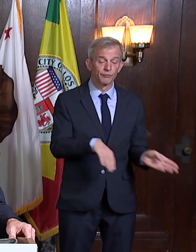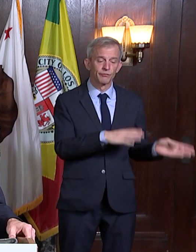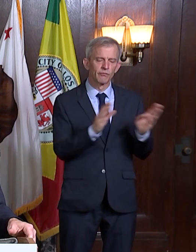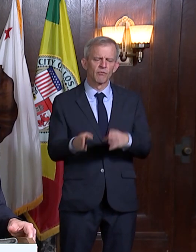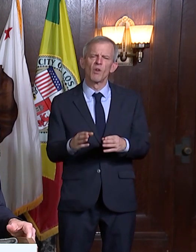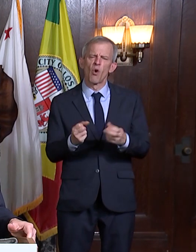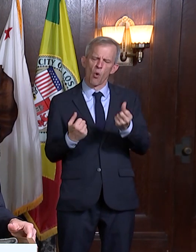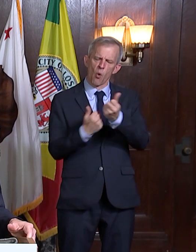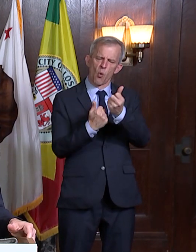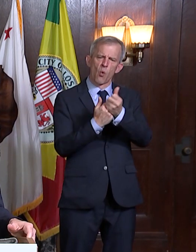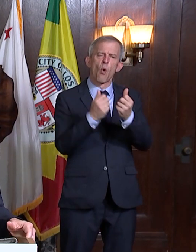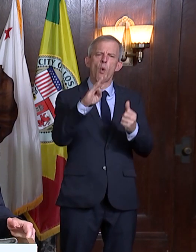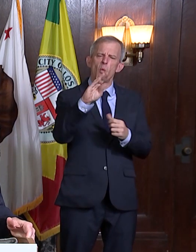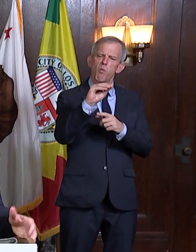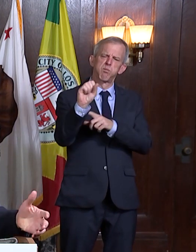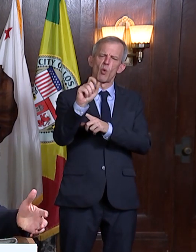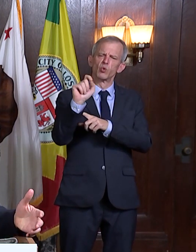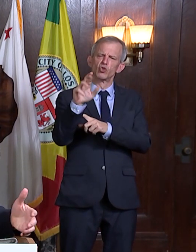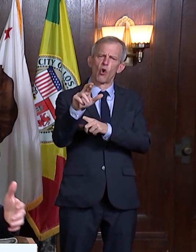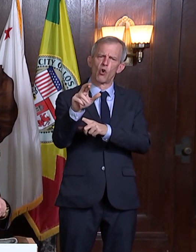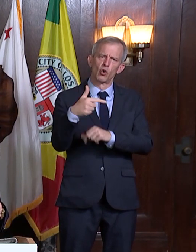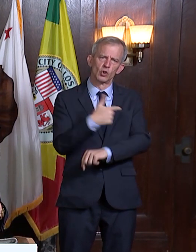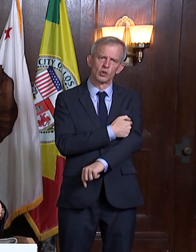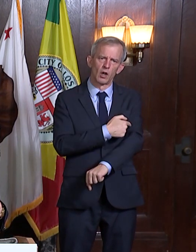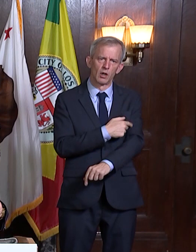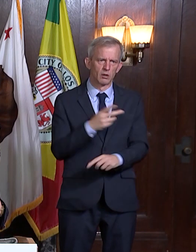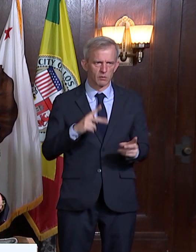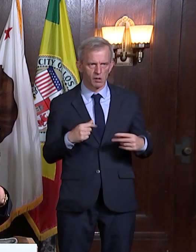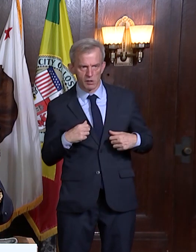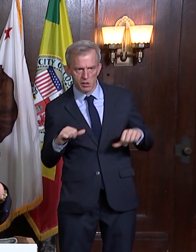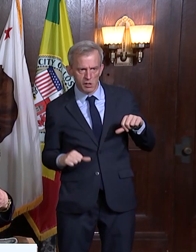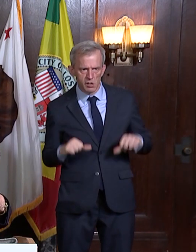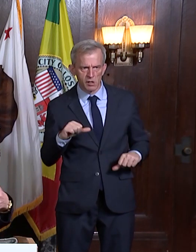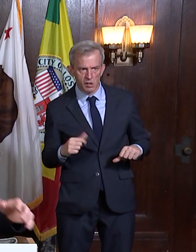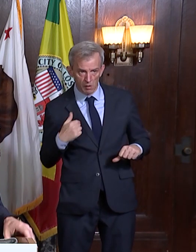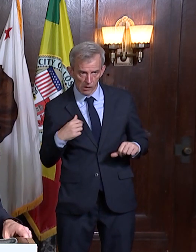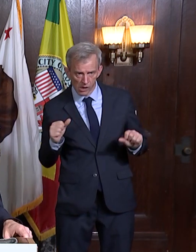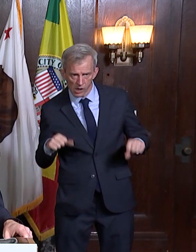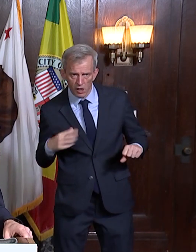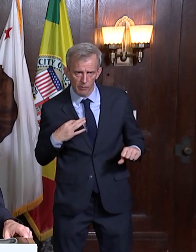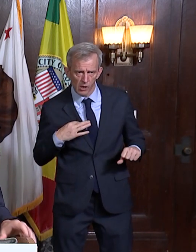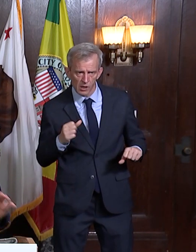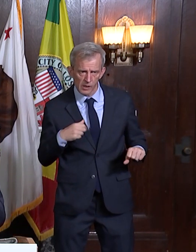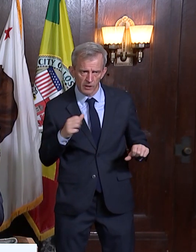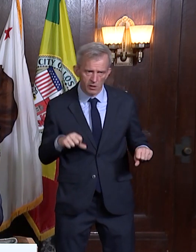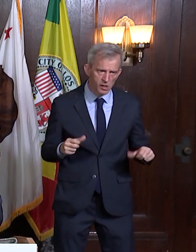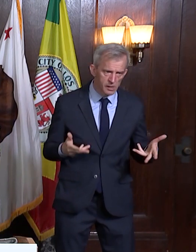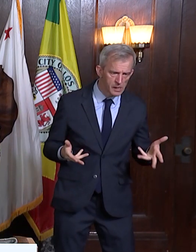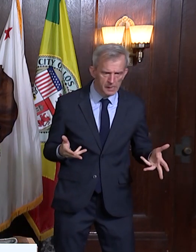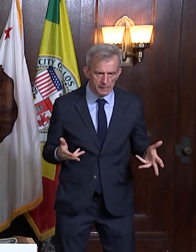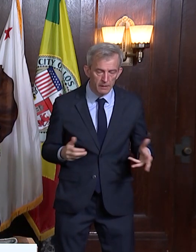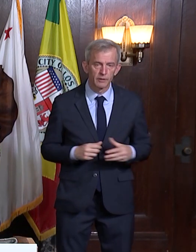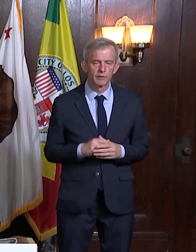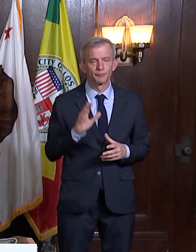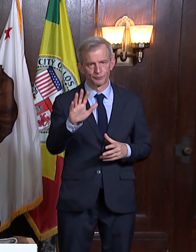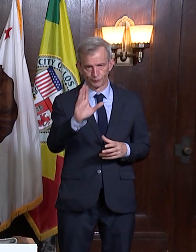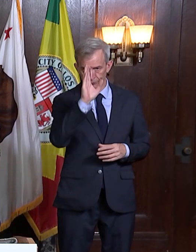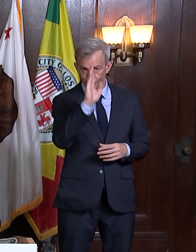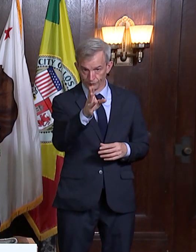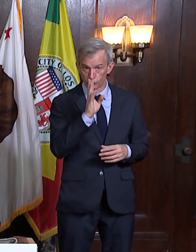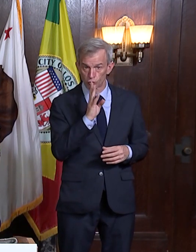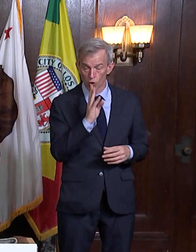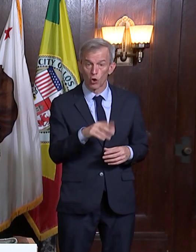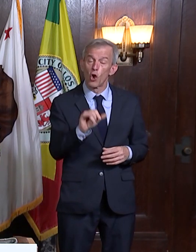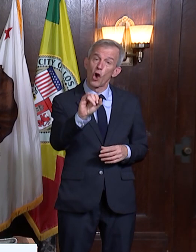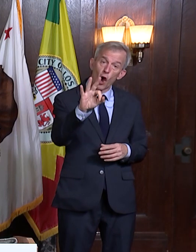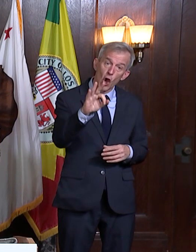because I know folks are wondering, am I eligible to get a booster? Let me say it simply. If you're 18